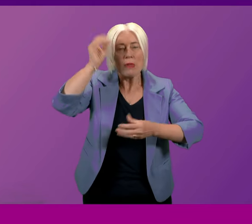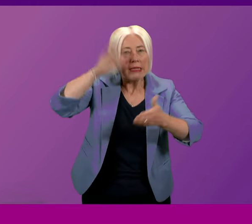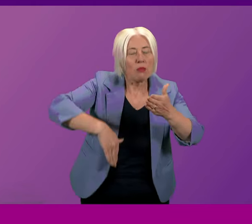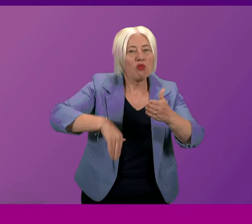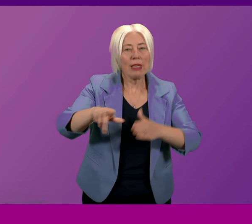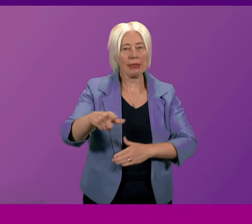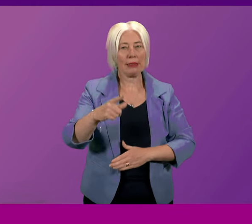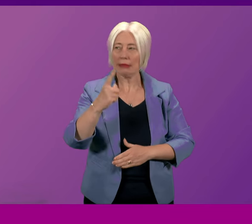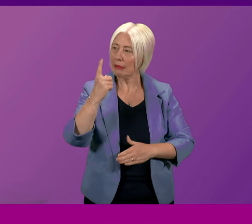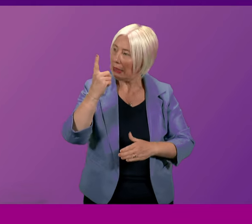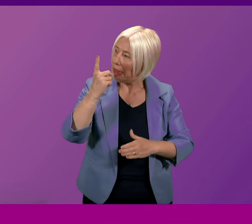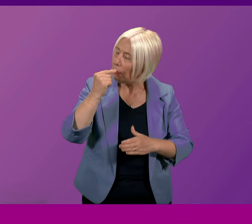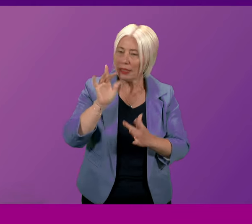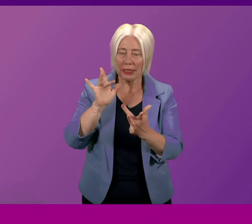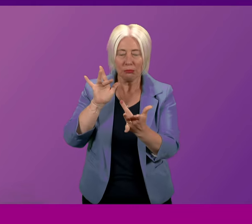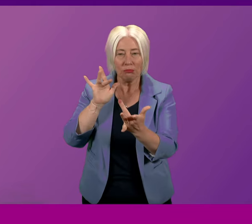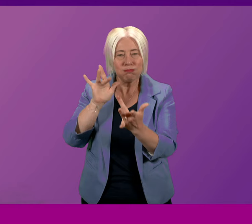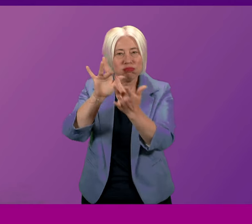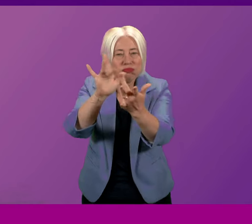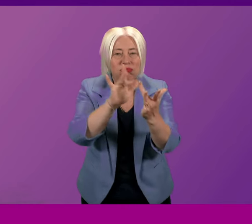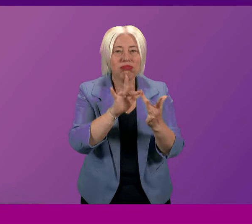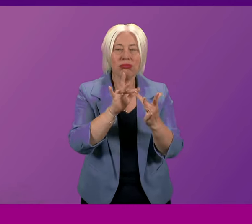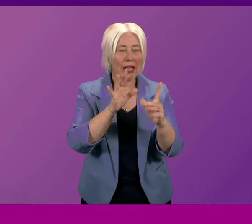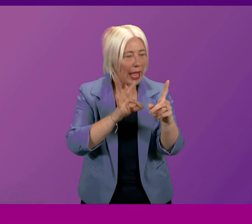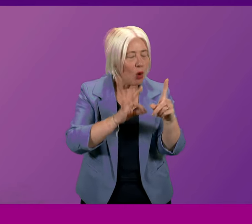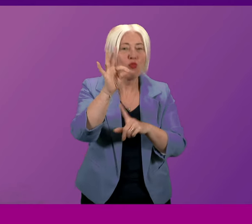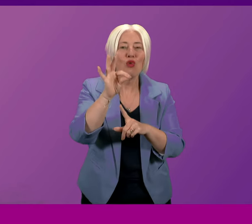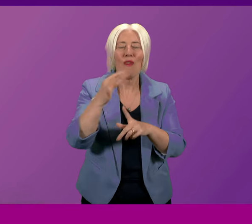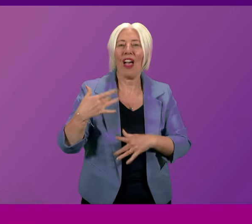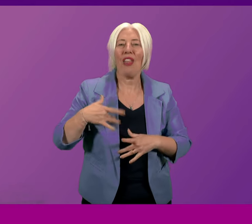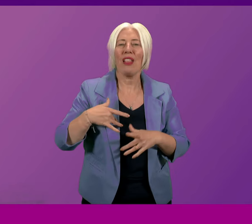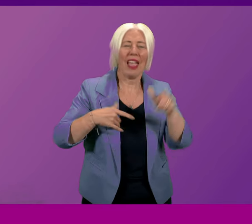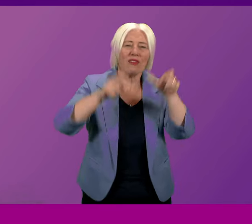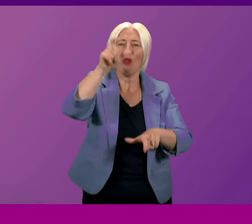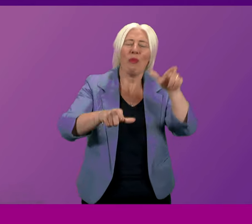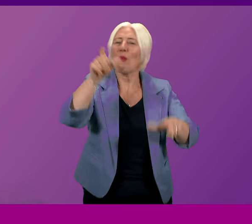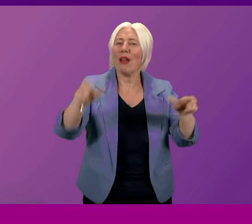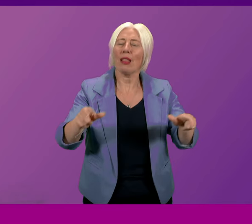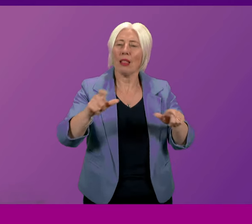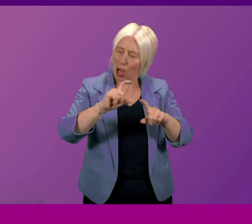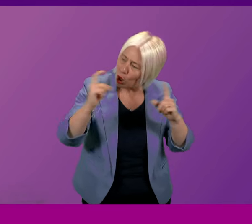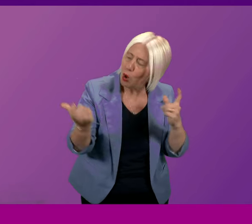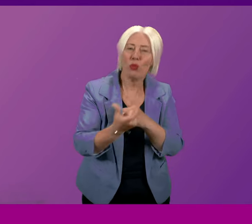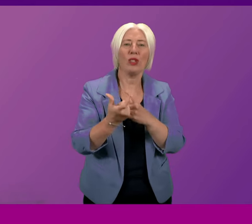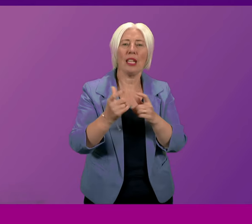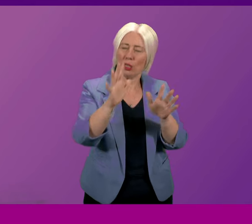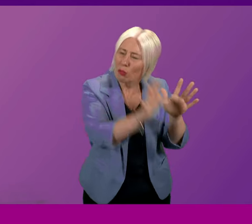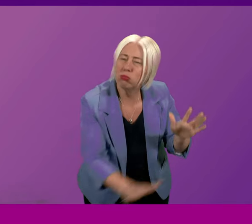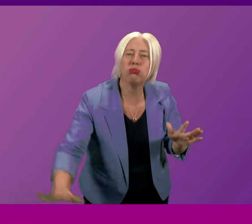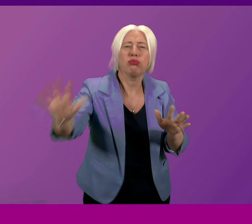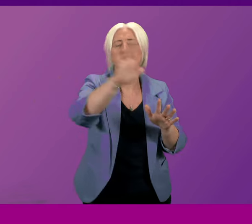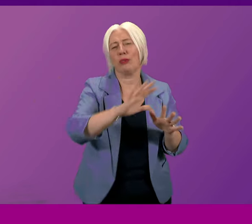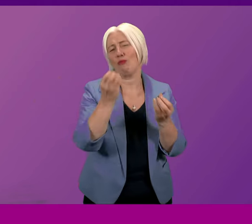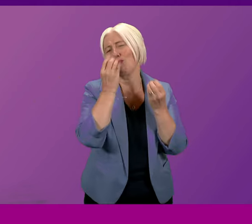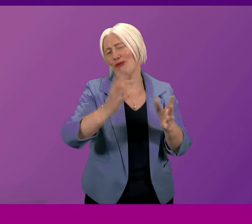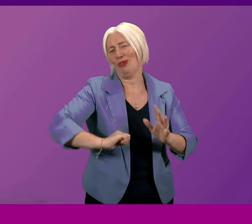ability to touch and to improve the lives of so many individuals and communities throughout this great